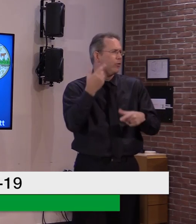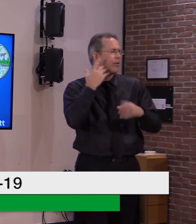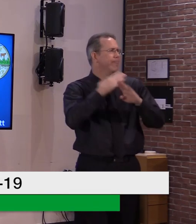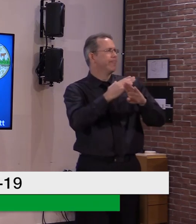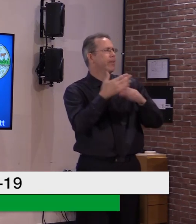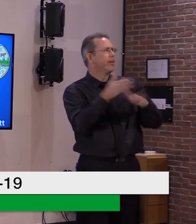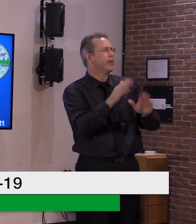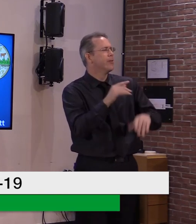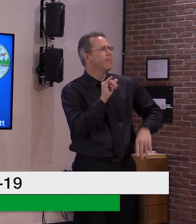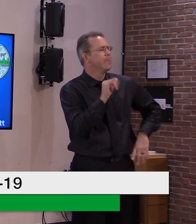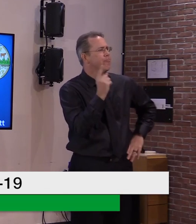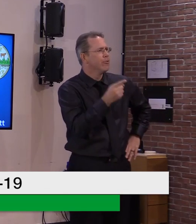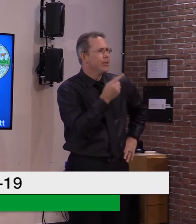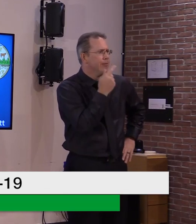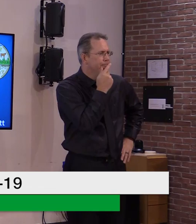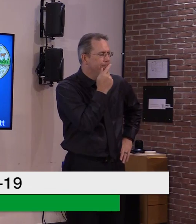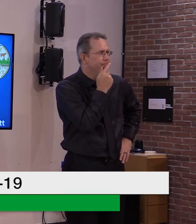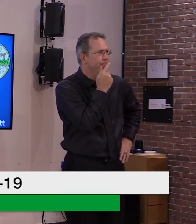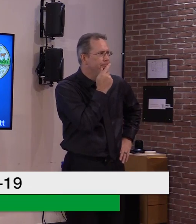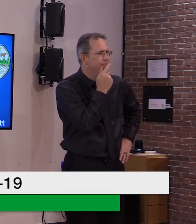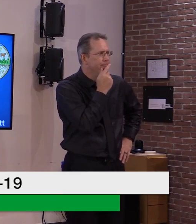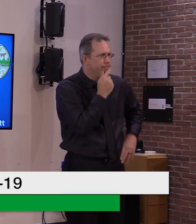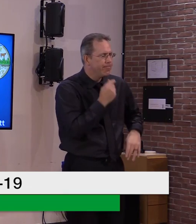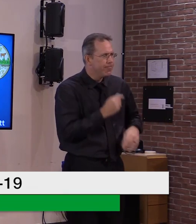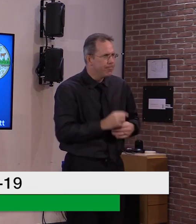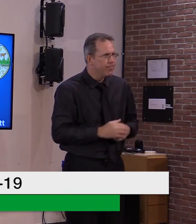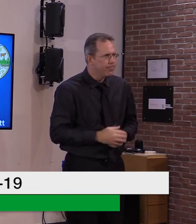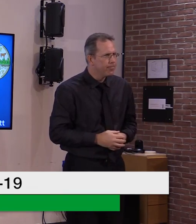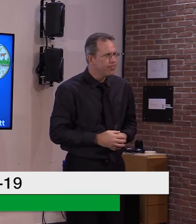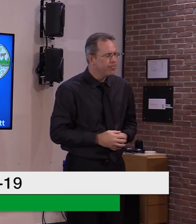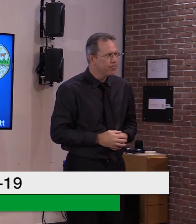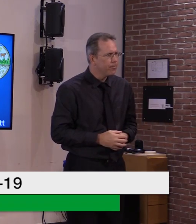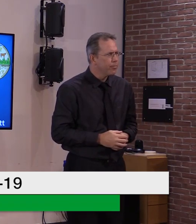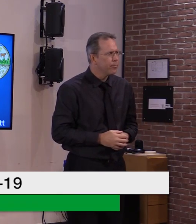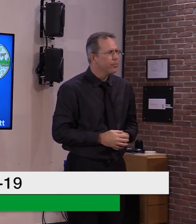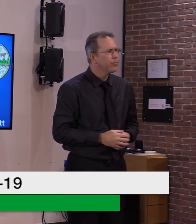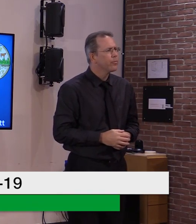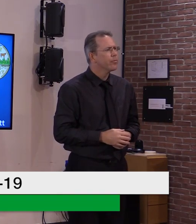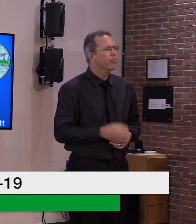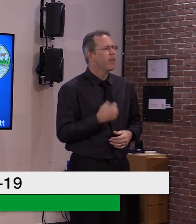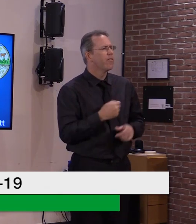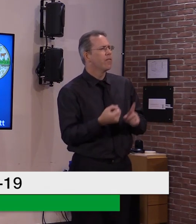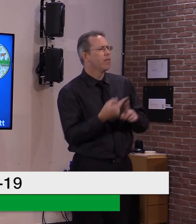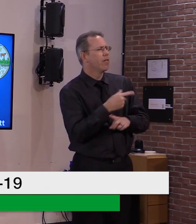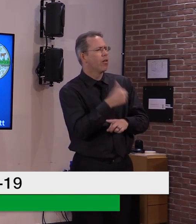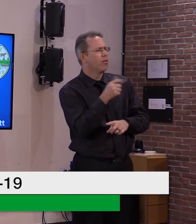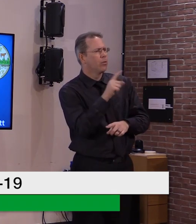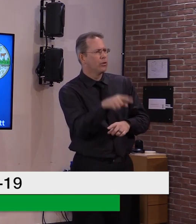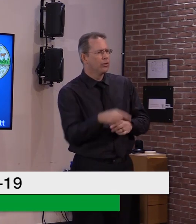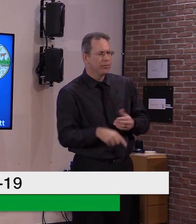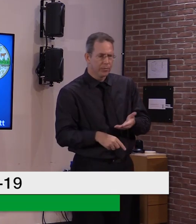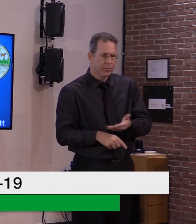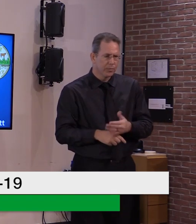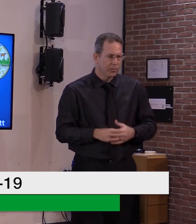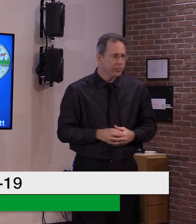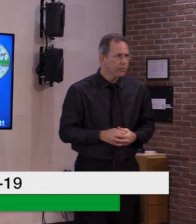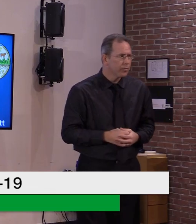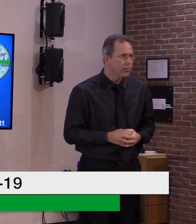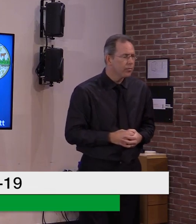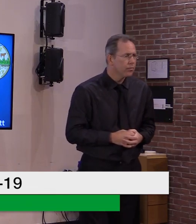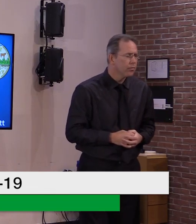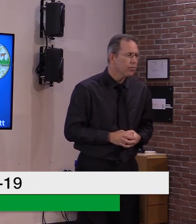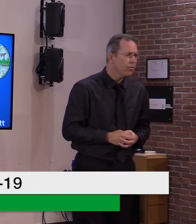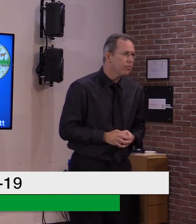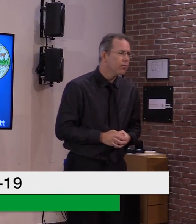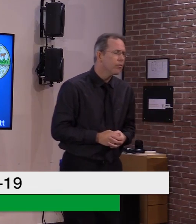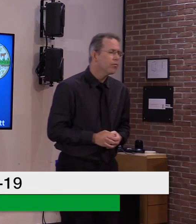child meetings at the school okay another question for you to move to this office of the subject which is we've heard a lot